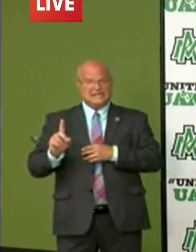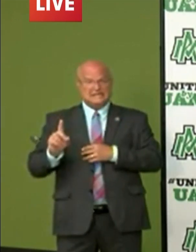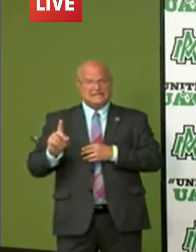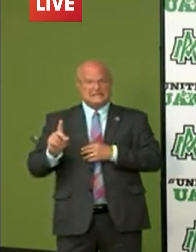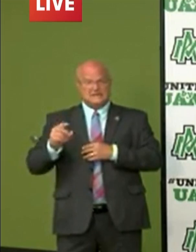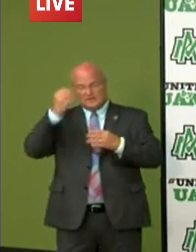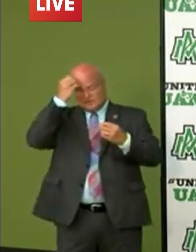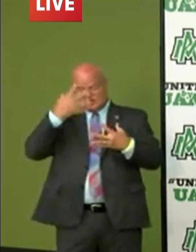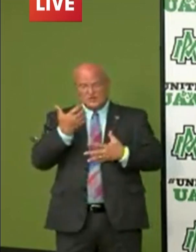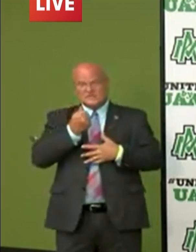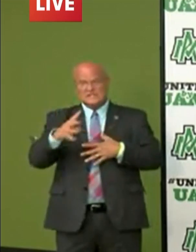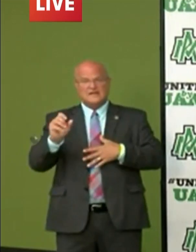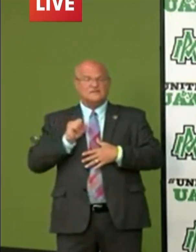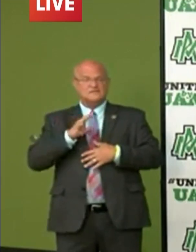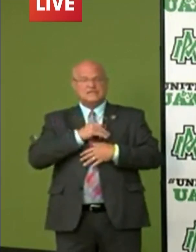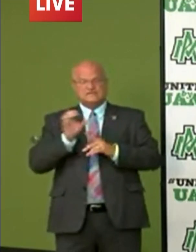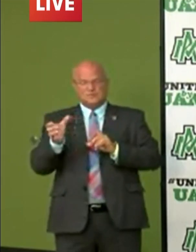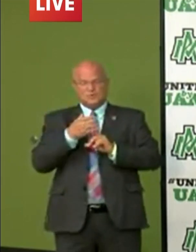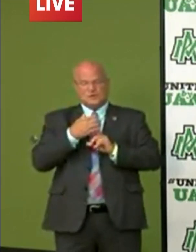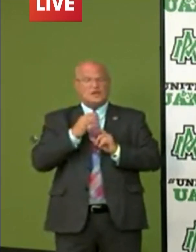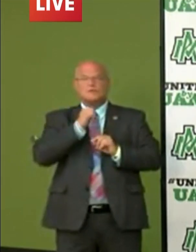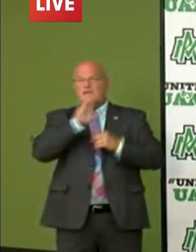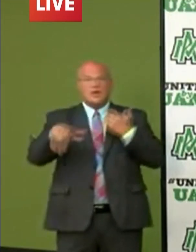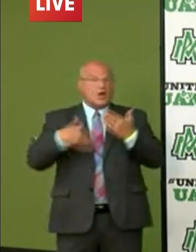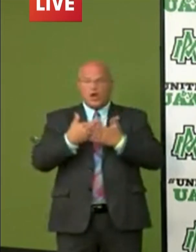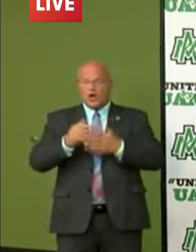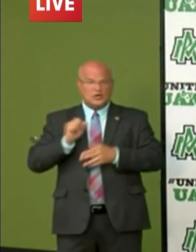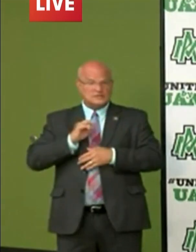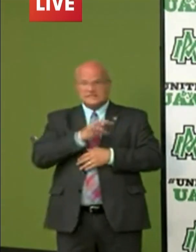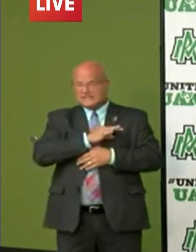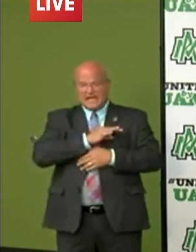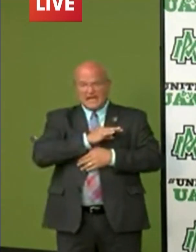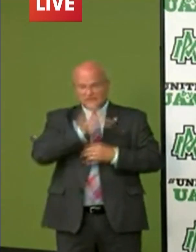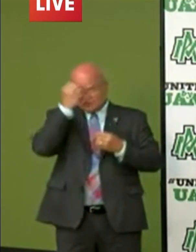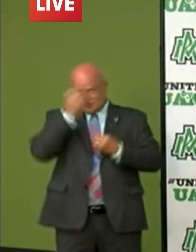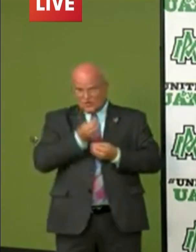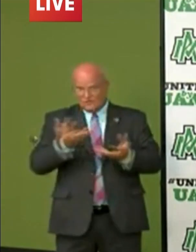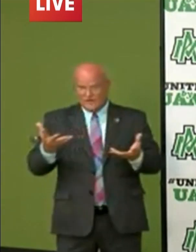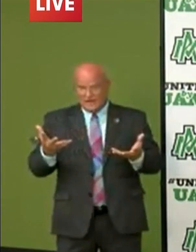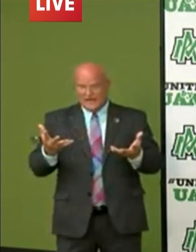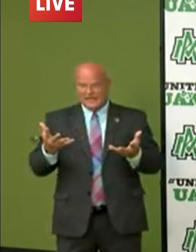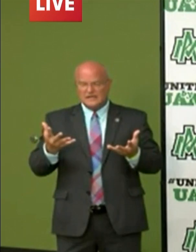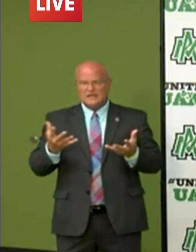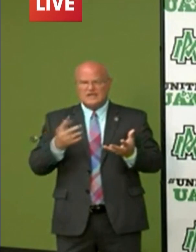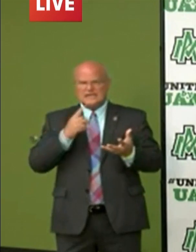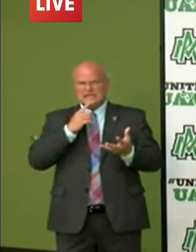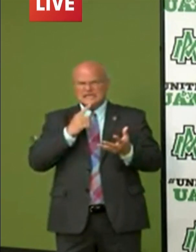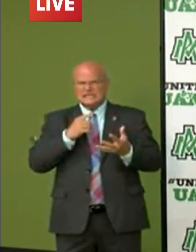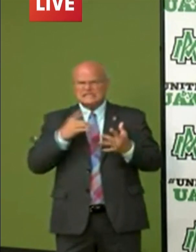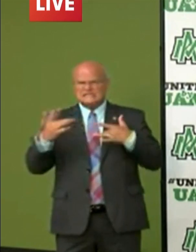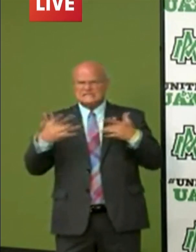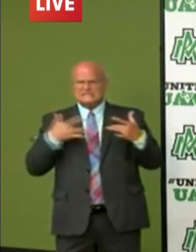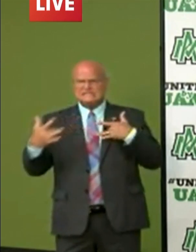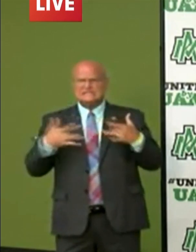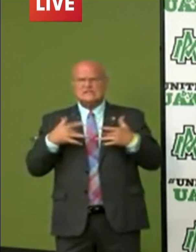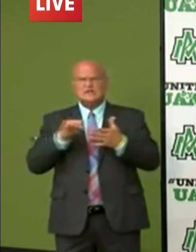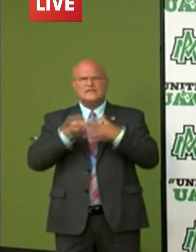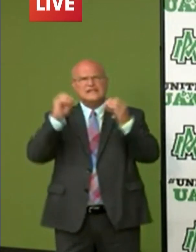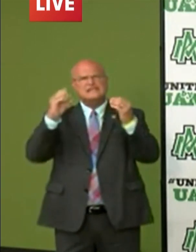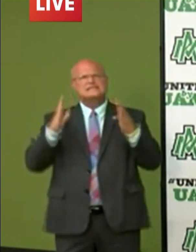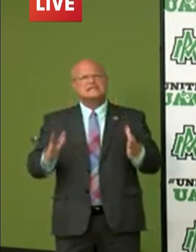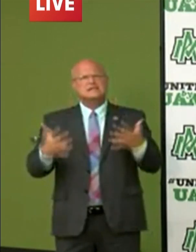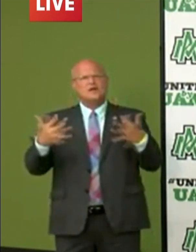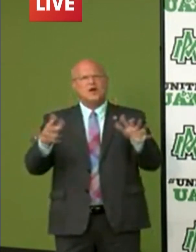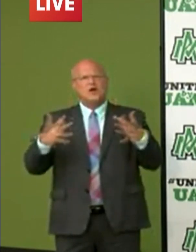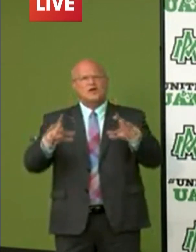We're told several staff have been quarantined, but not all staff were notified. So is it worrisome to you that teachers